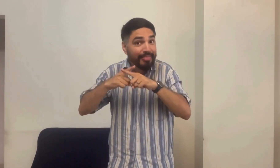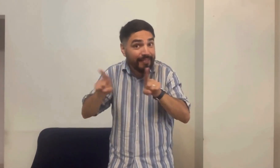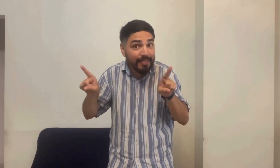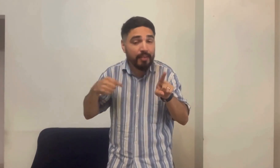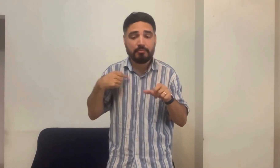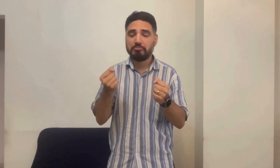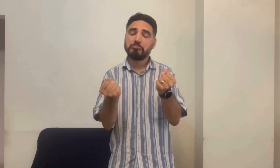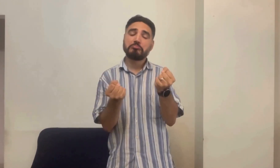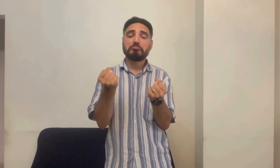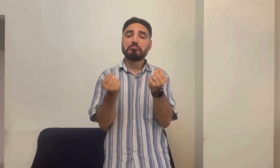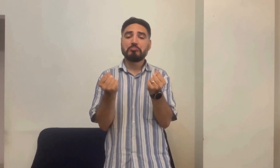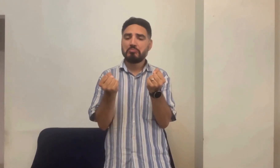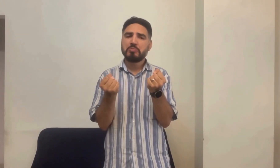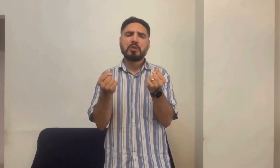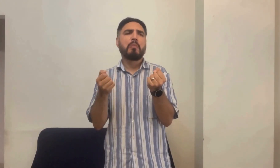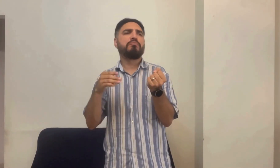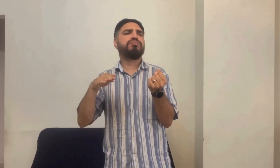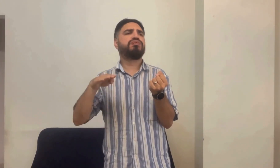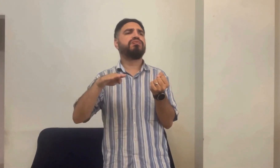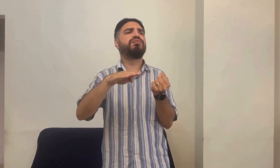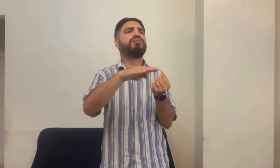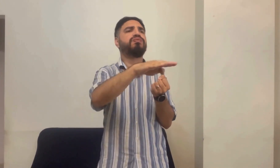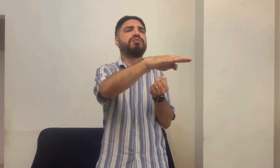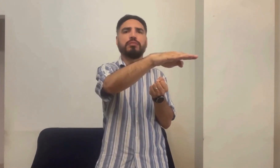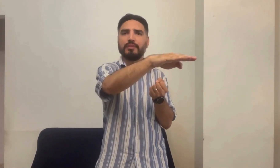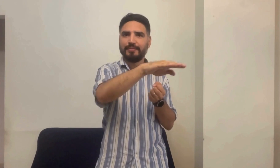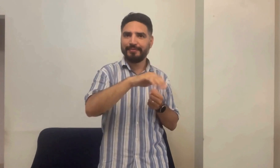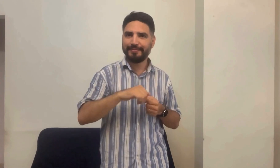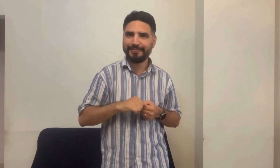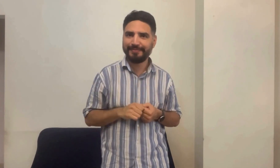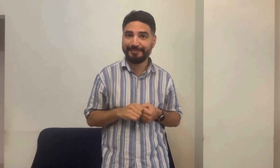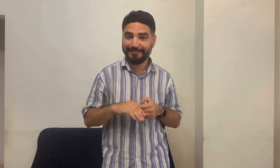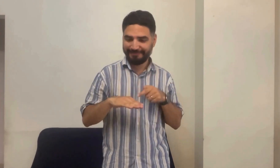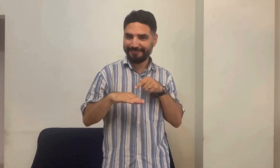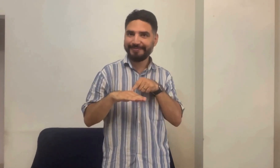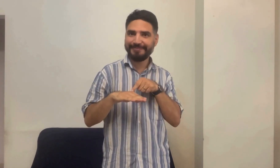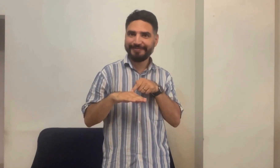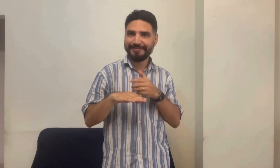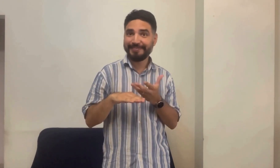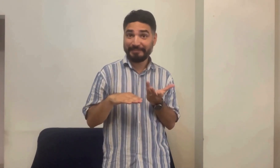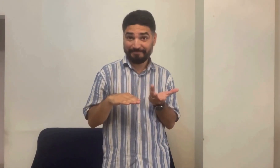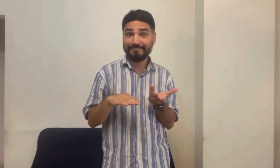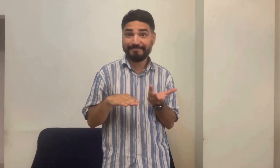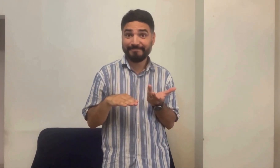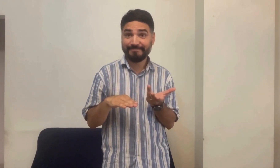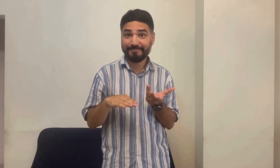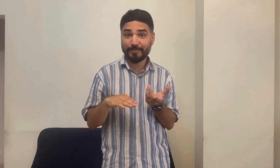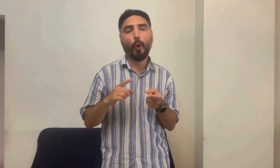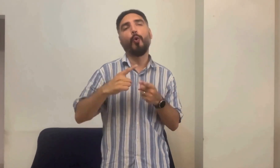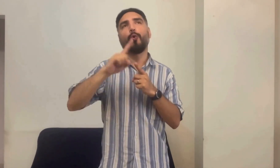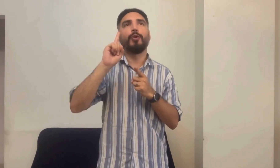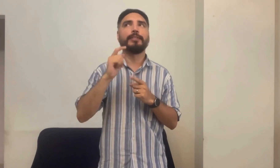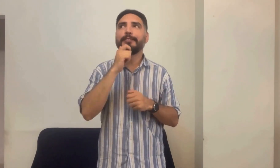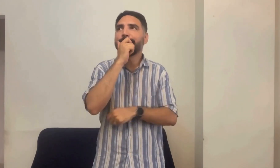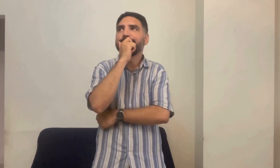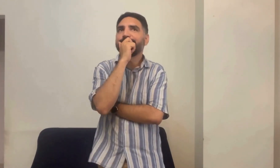Here, when I use the driving classifiers, I use the palm to show moving forward. Another